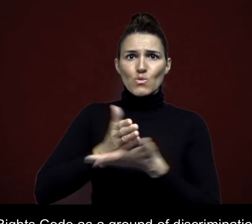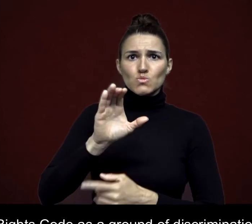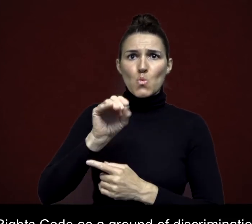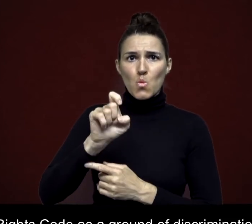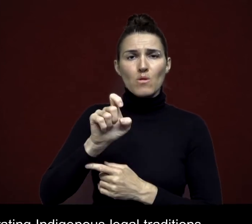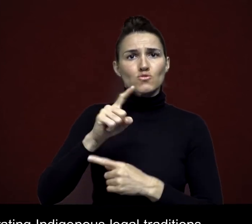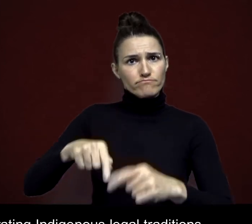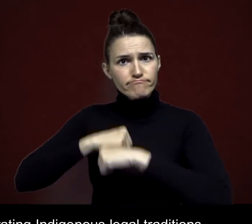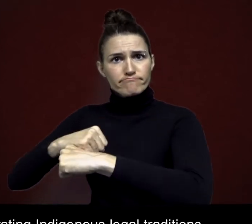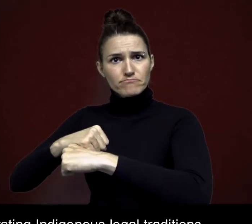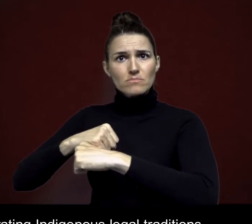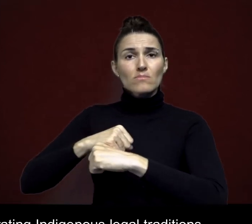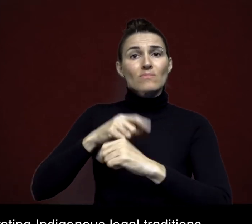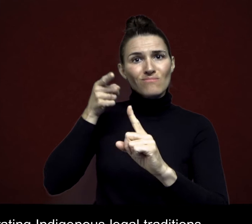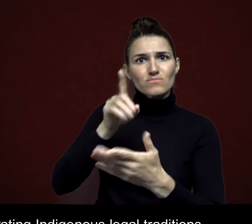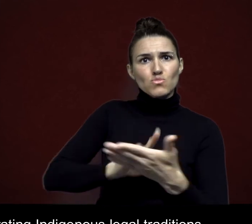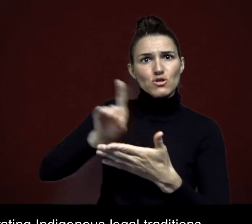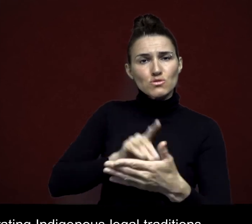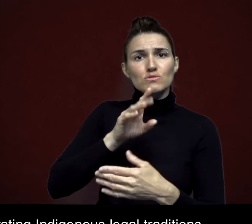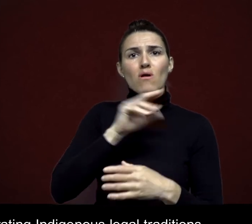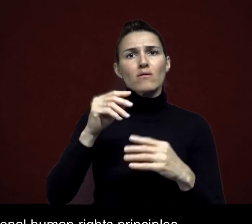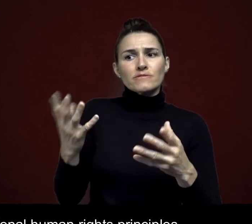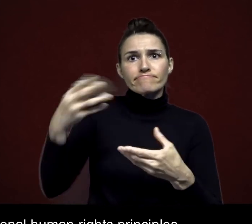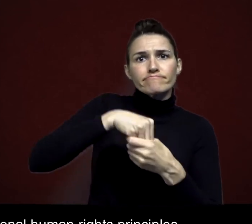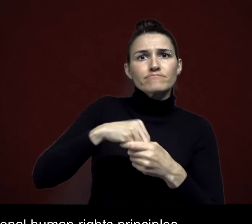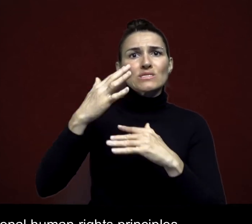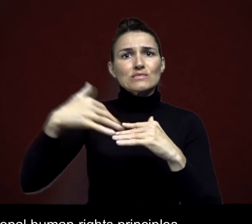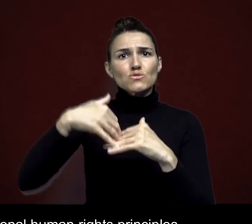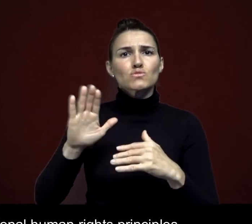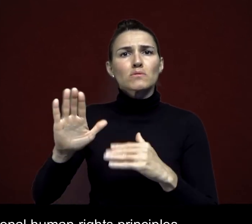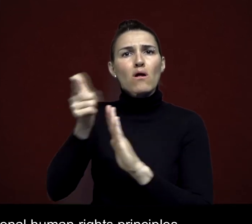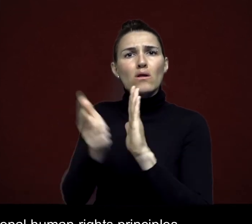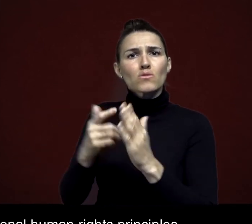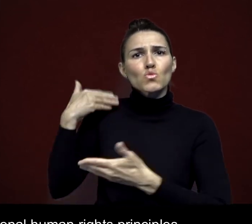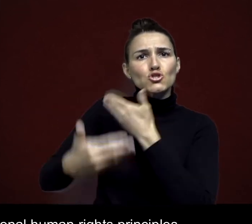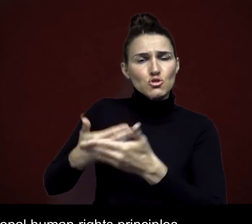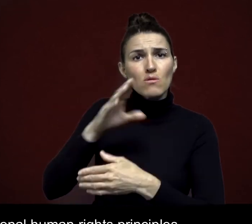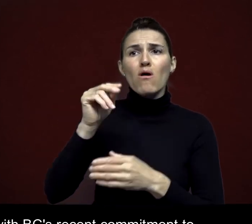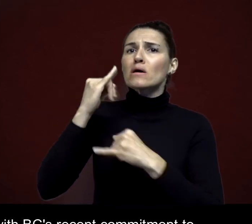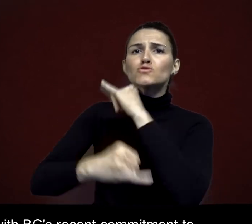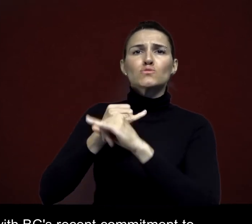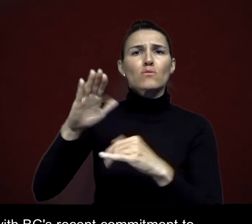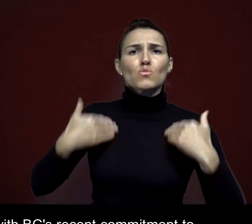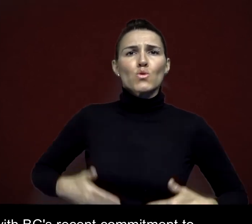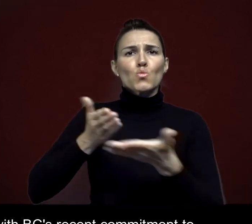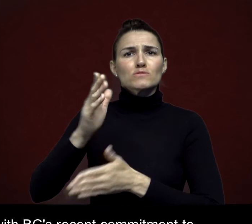discrimination, and incorporating Indigenous legal traditions and international human rights principles. This aligns with